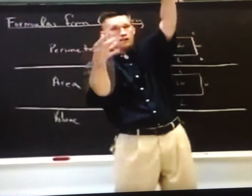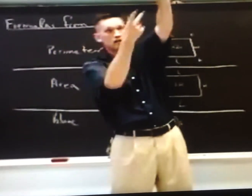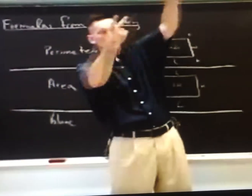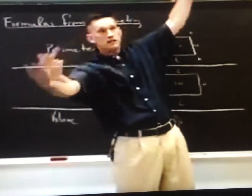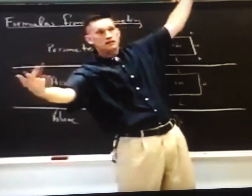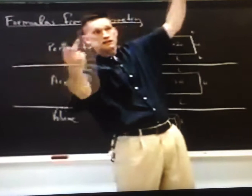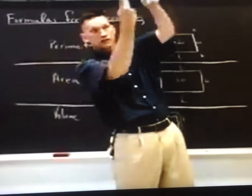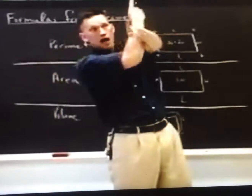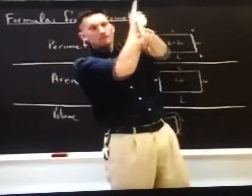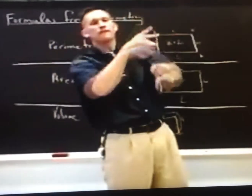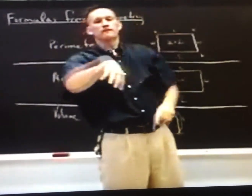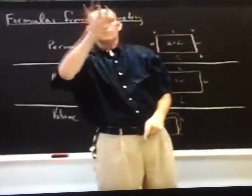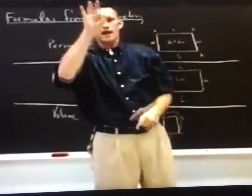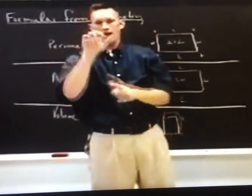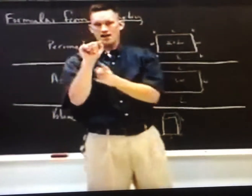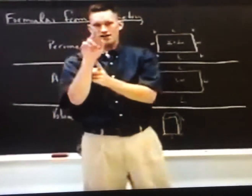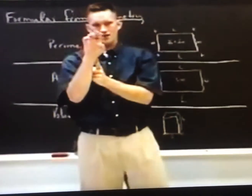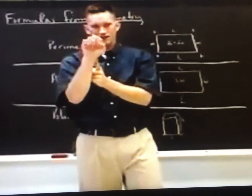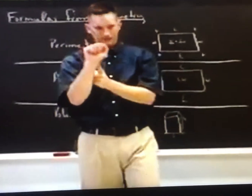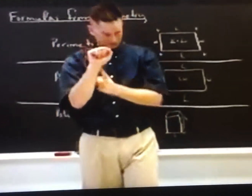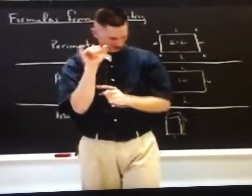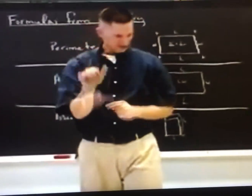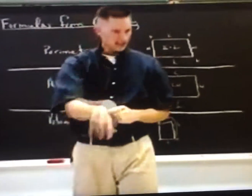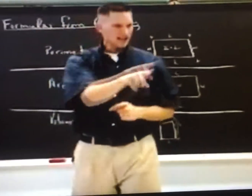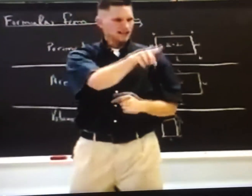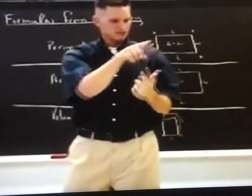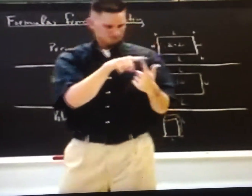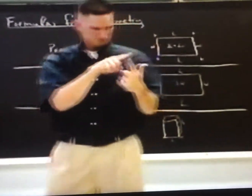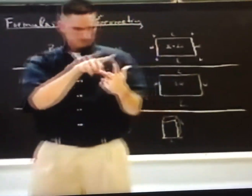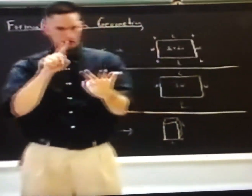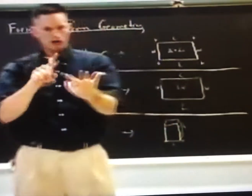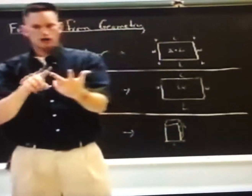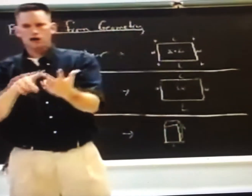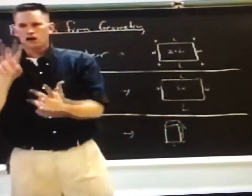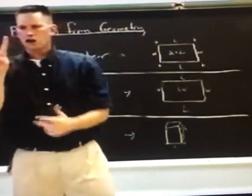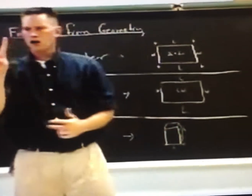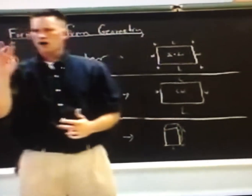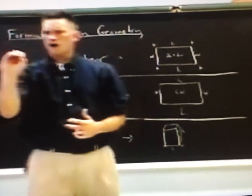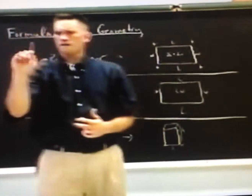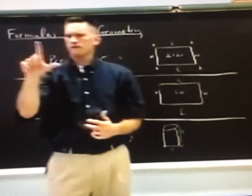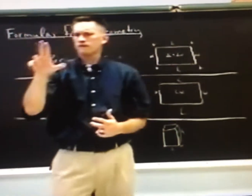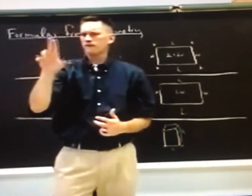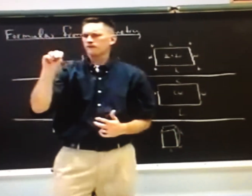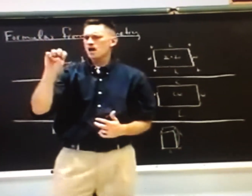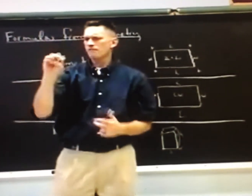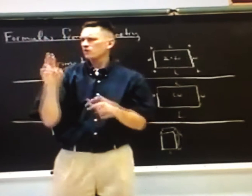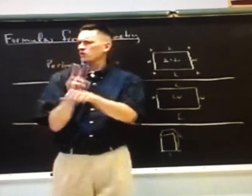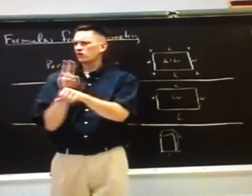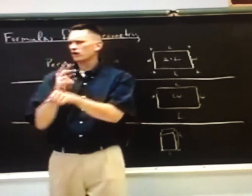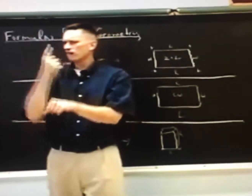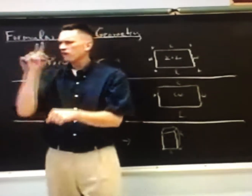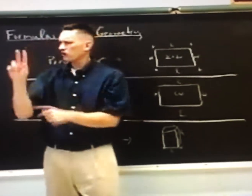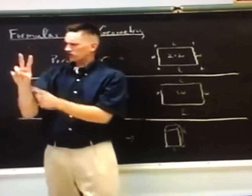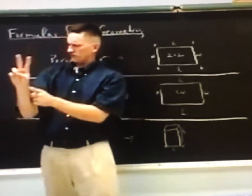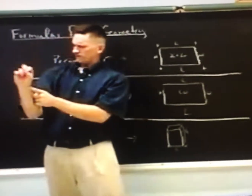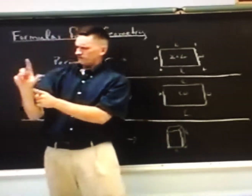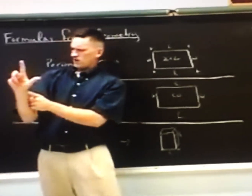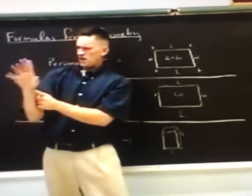Yes, perhaps for a roof. Multiply to see how big a roof cover we need. Now what